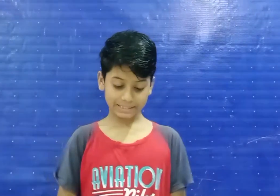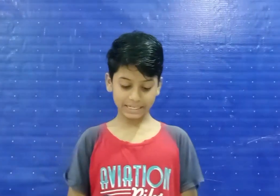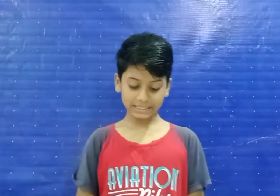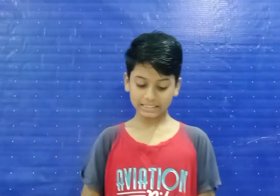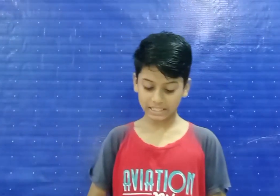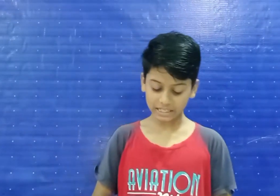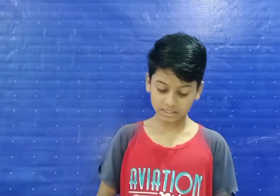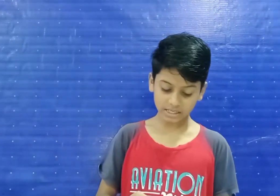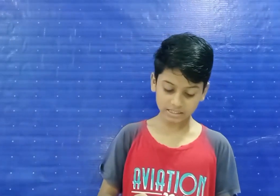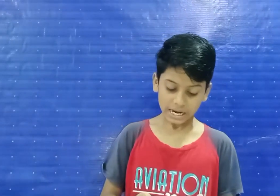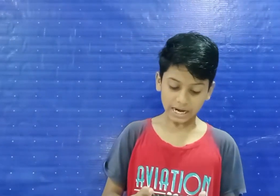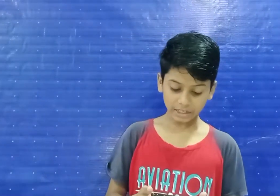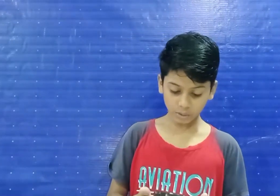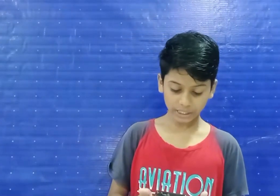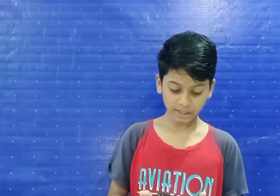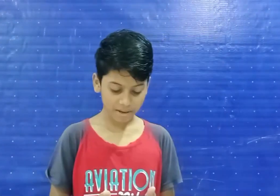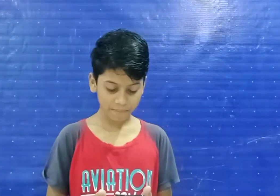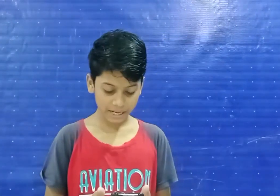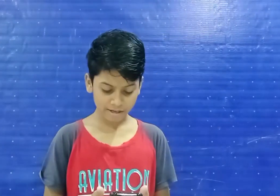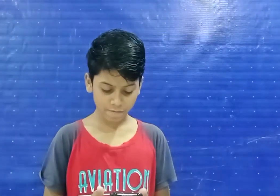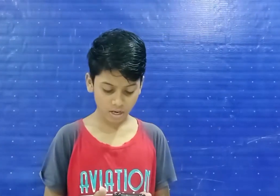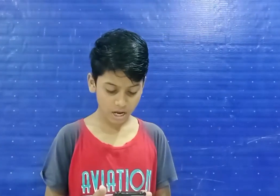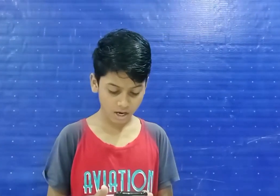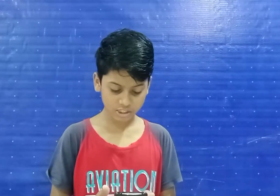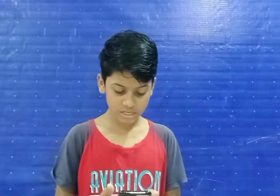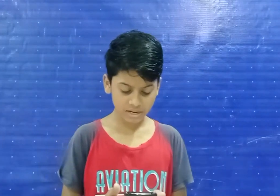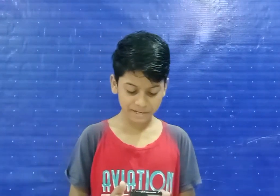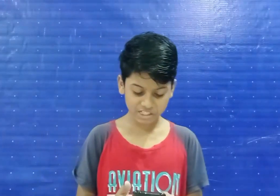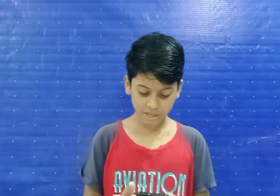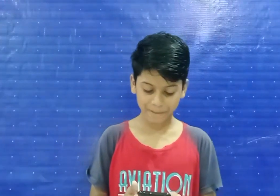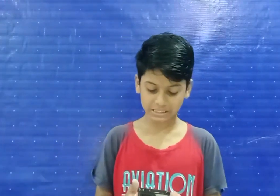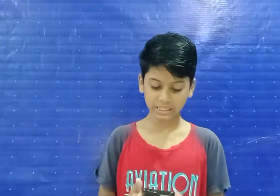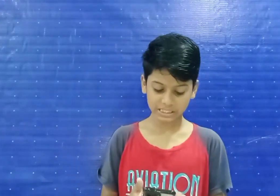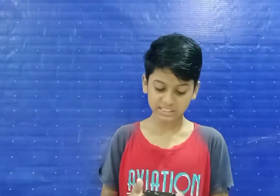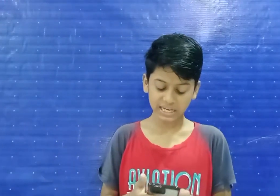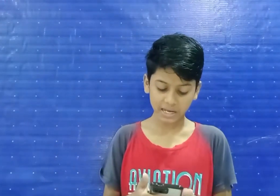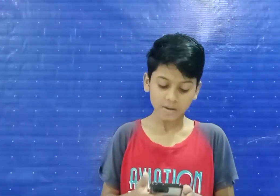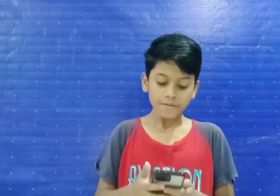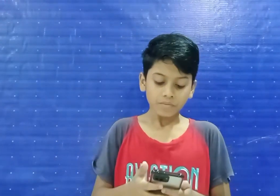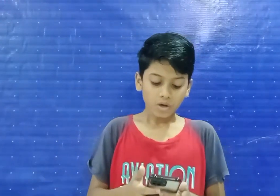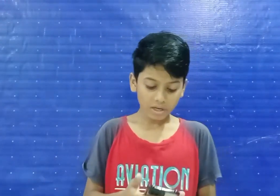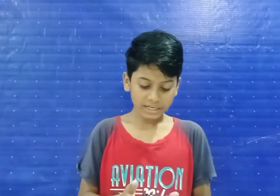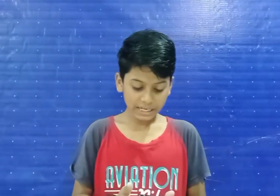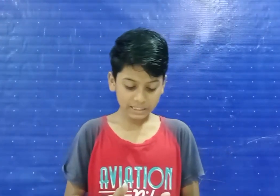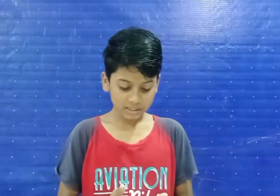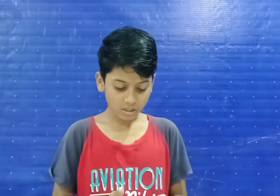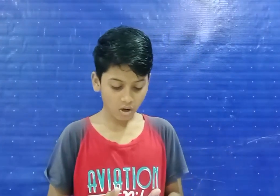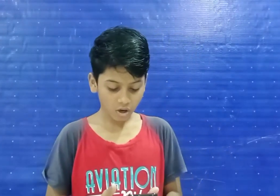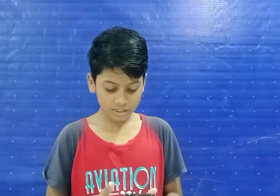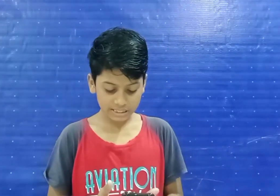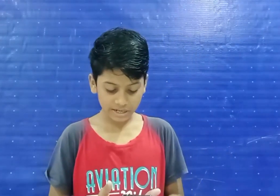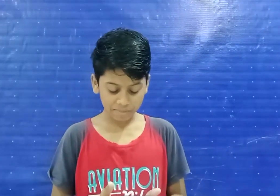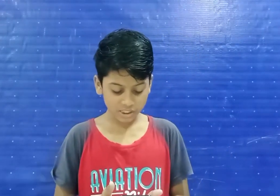Christ Embassy India Children Church. And today we are praying for our children ministry pastor, teacher and